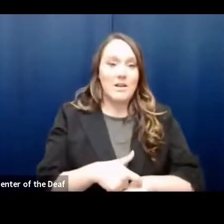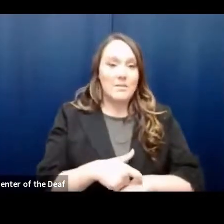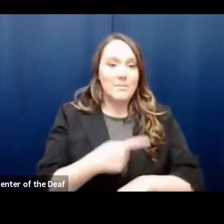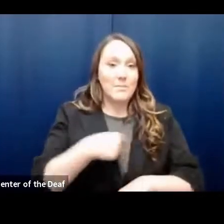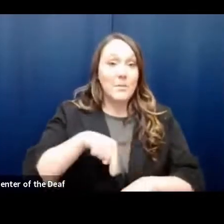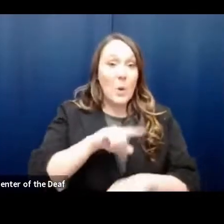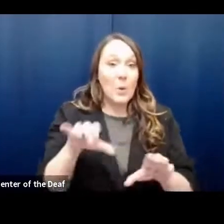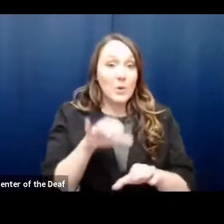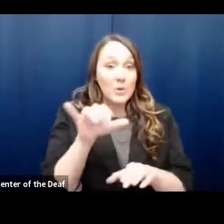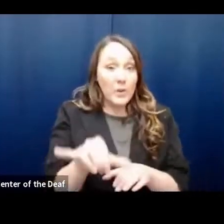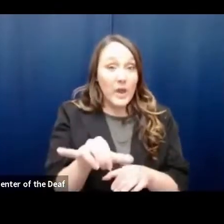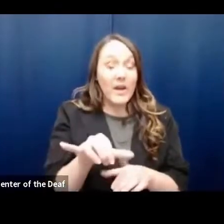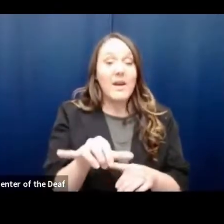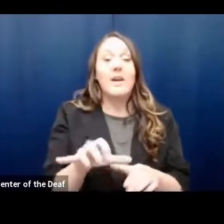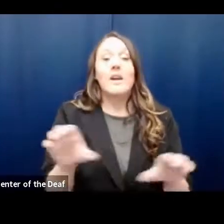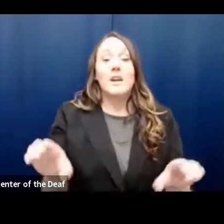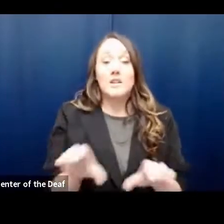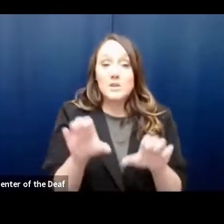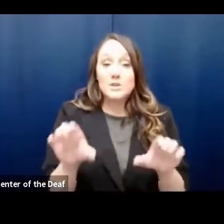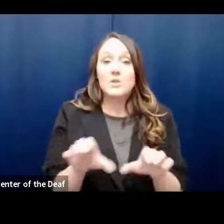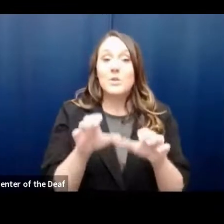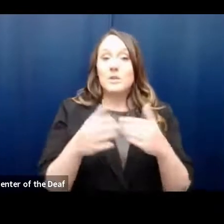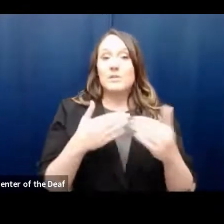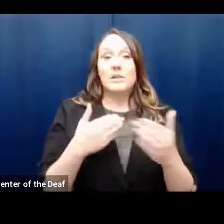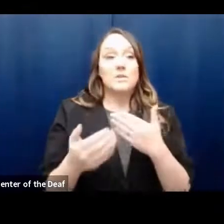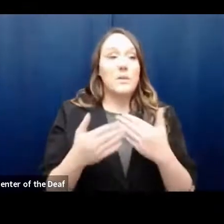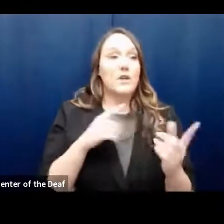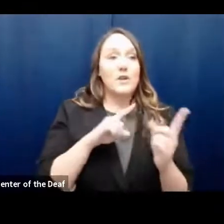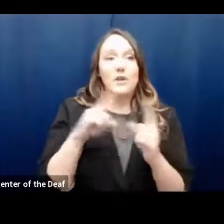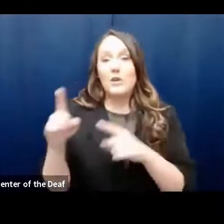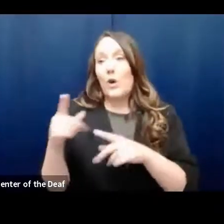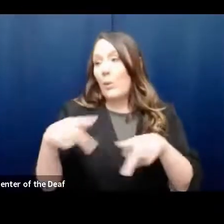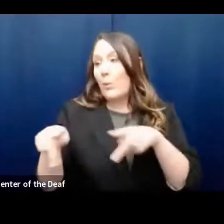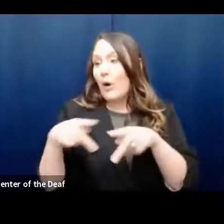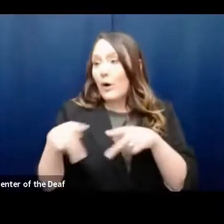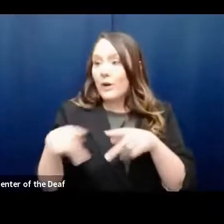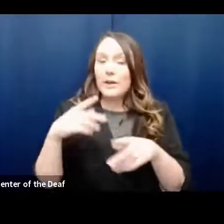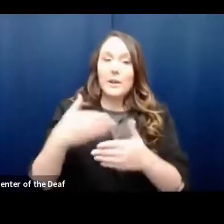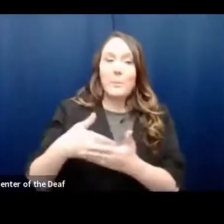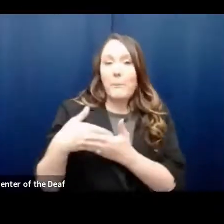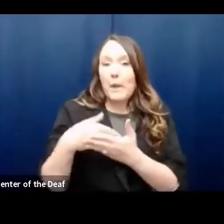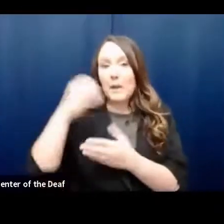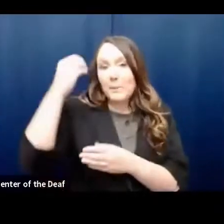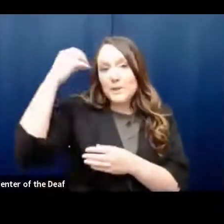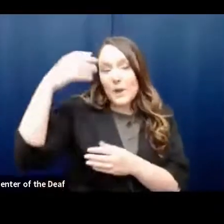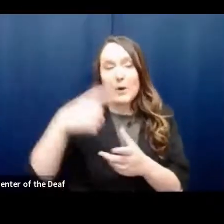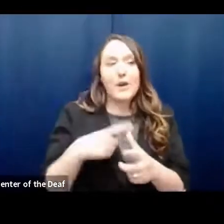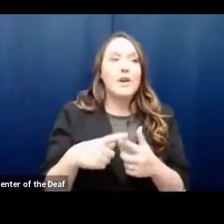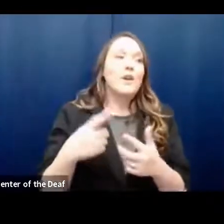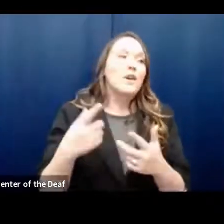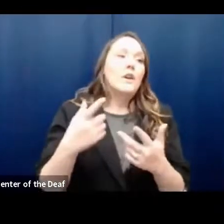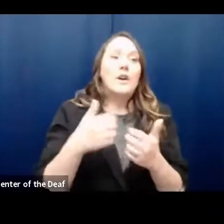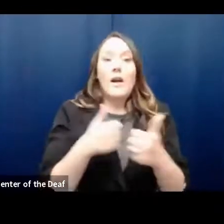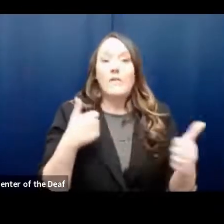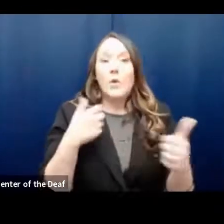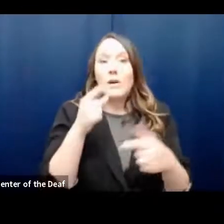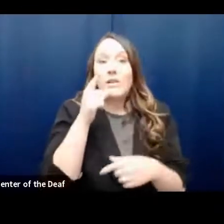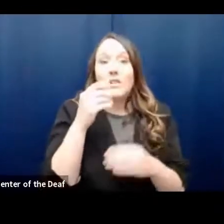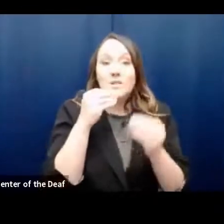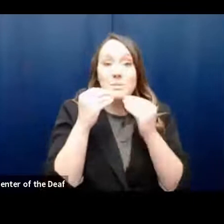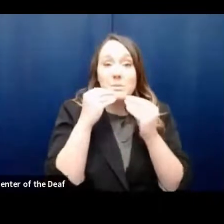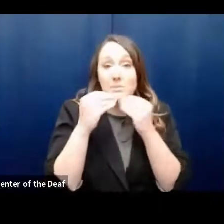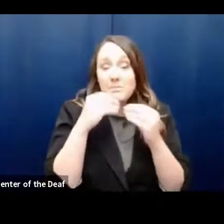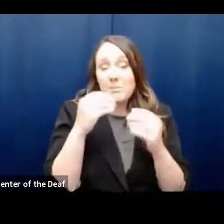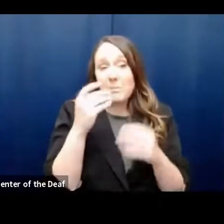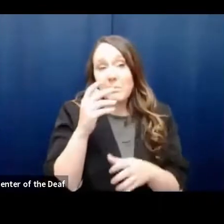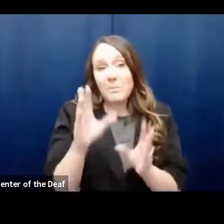that and do it even when we're at the baby shower, having, and avoiding lunch meetings, one of the things we've